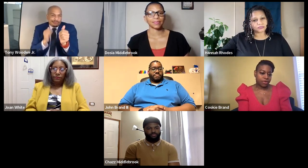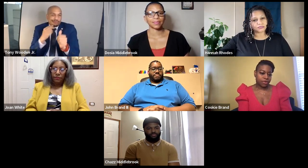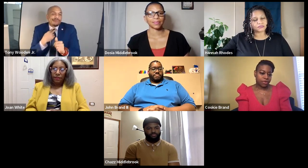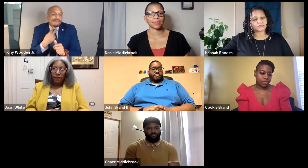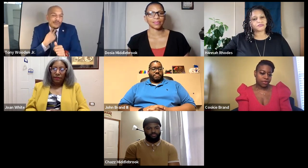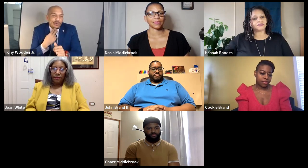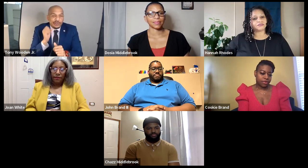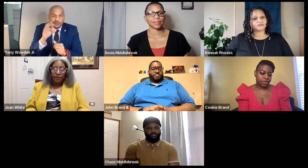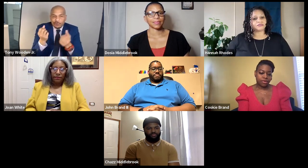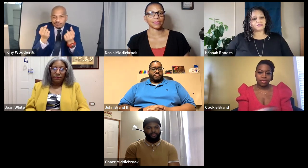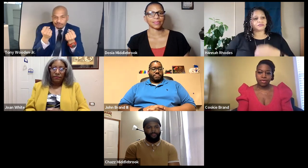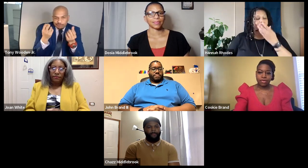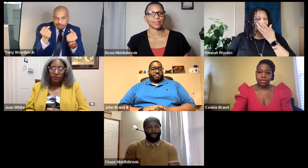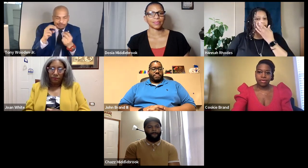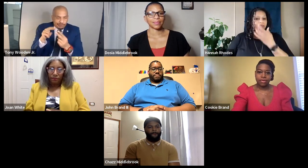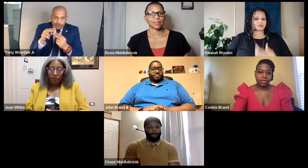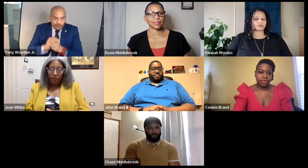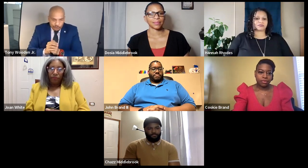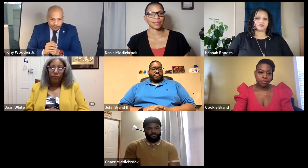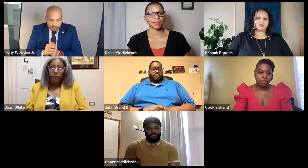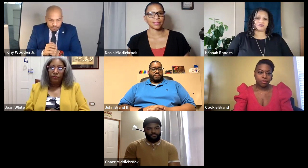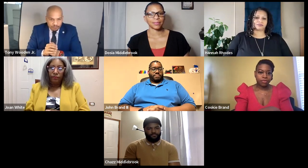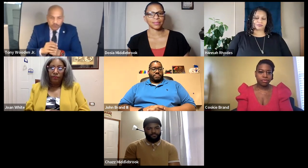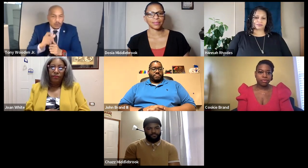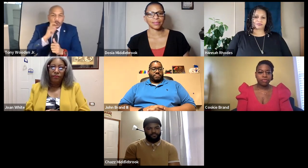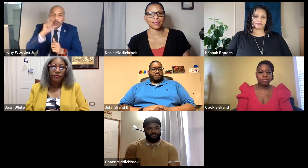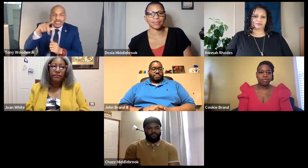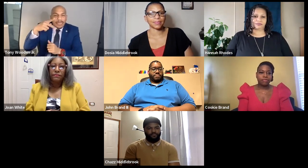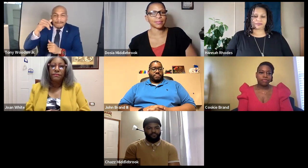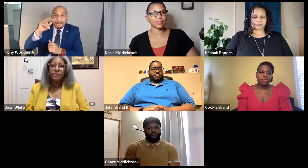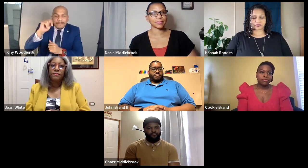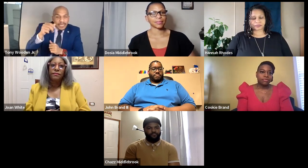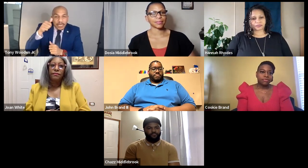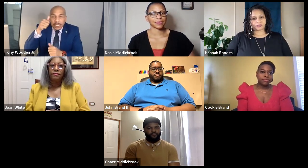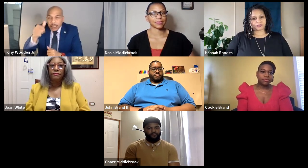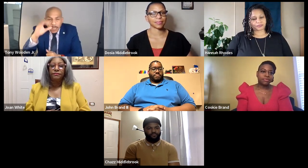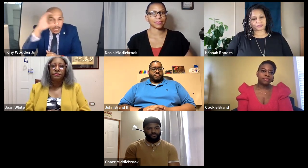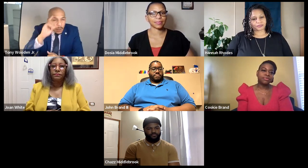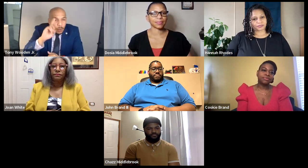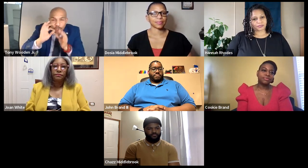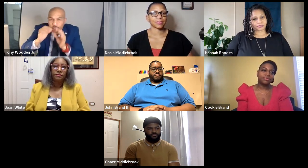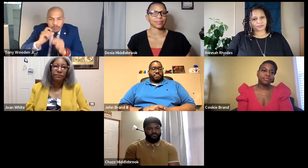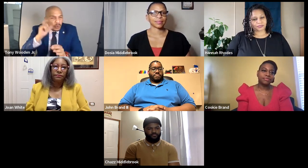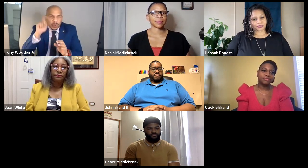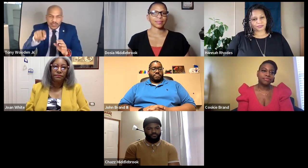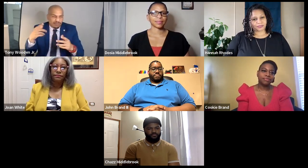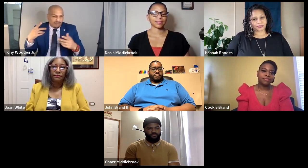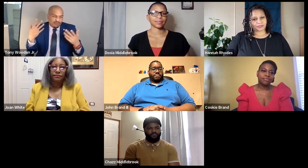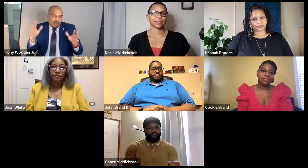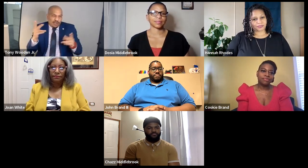present with us today behind the scenes. The cameras are off currently, and you can only hear the voice of one of those interpreters right now. You don't need to pin the